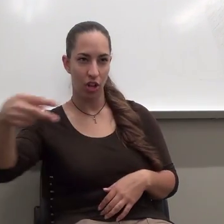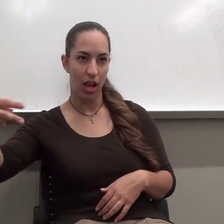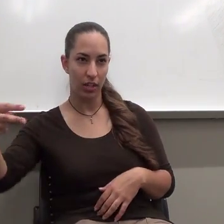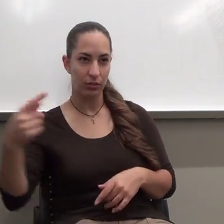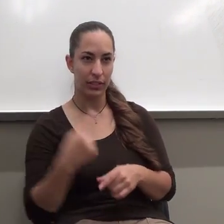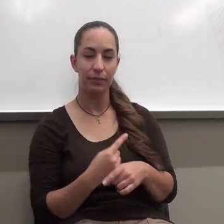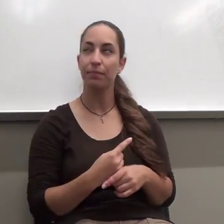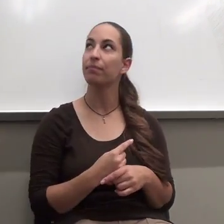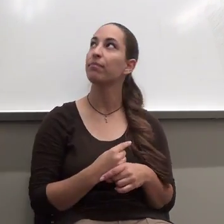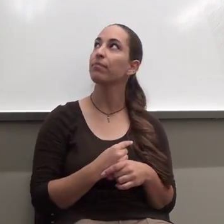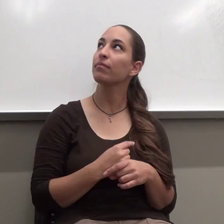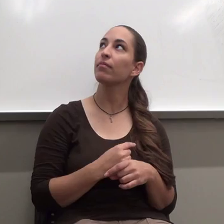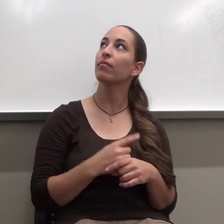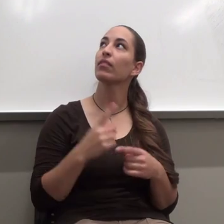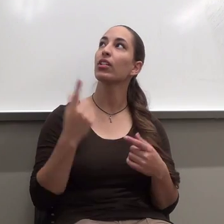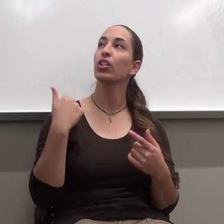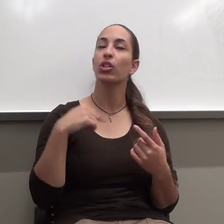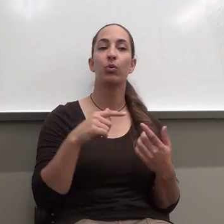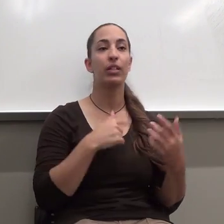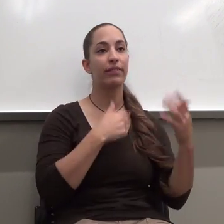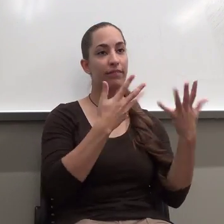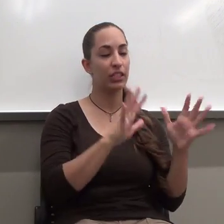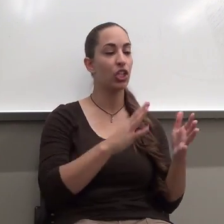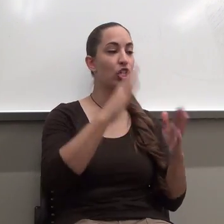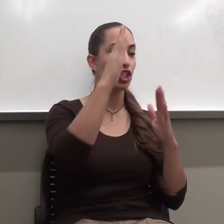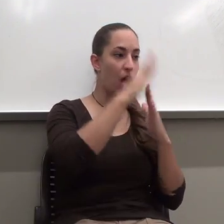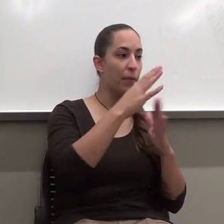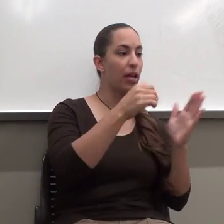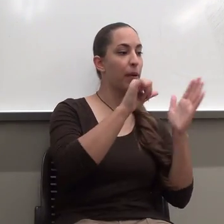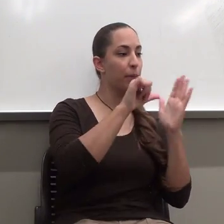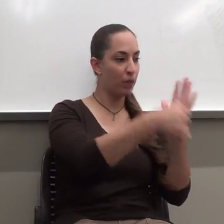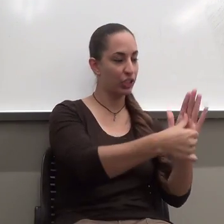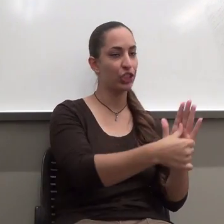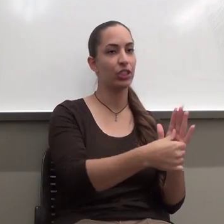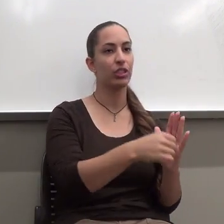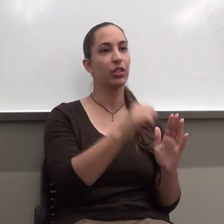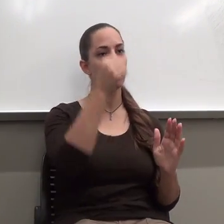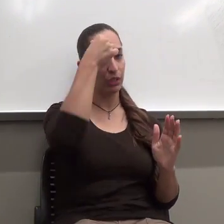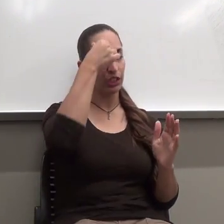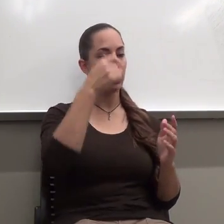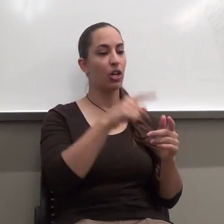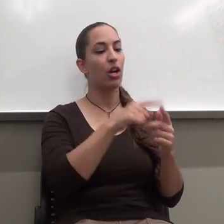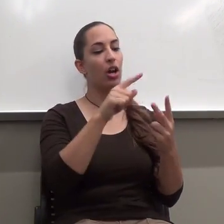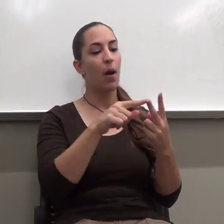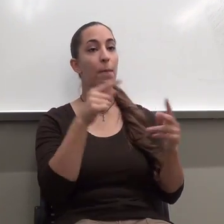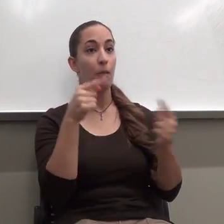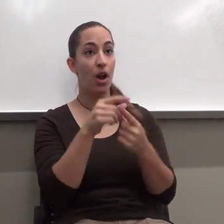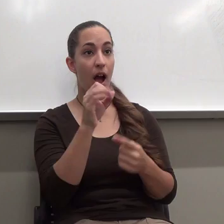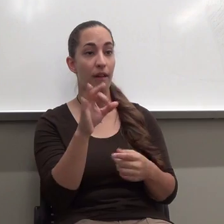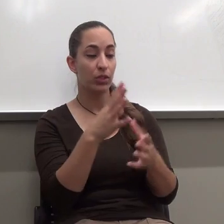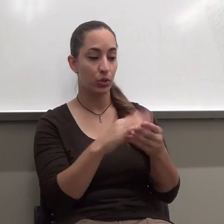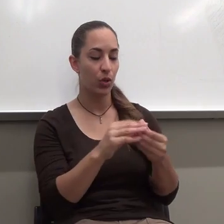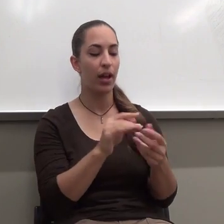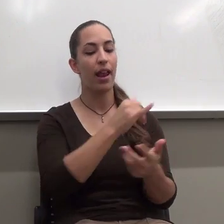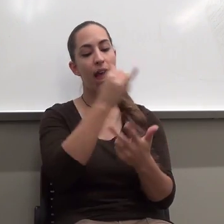impression, point of the story. Now we're talking about controlling idea. So they've got all these different words for it.